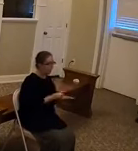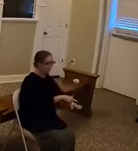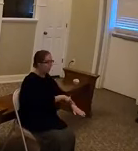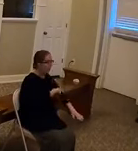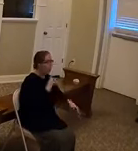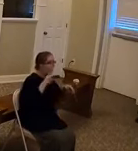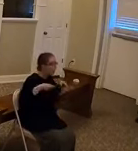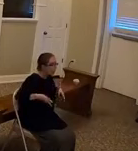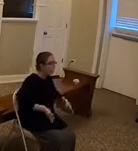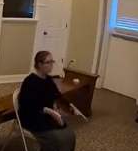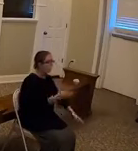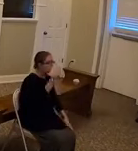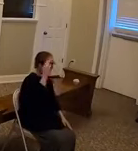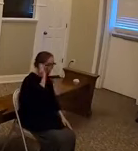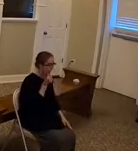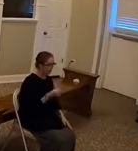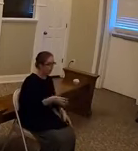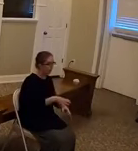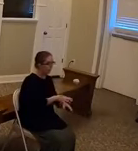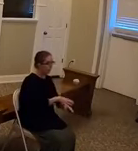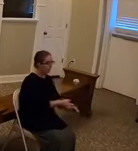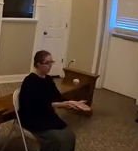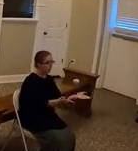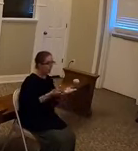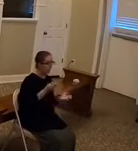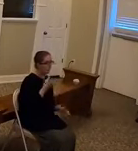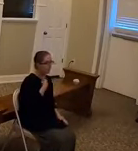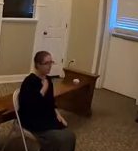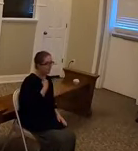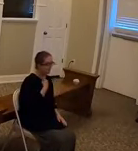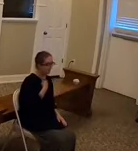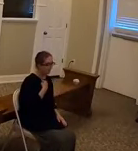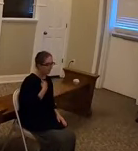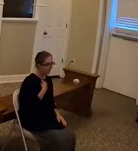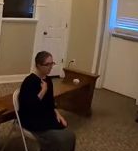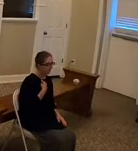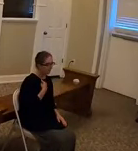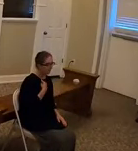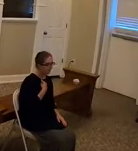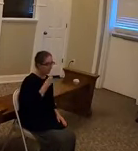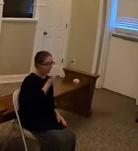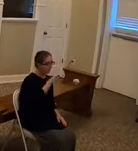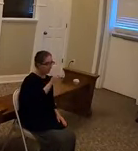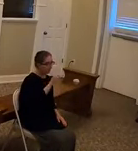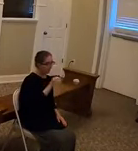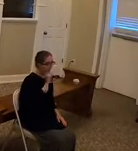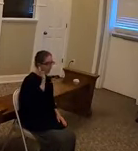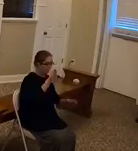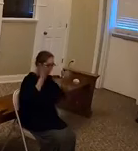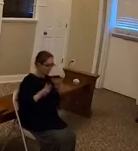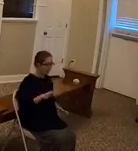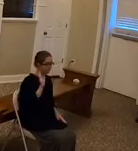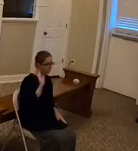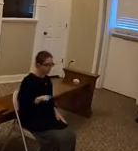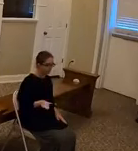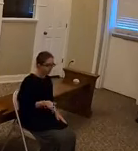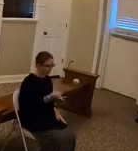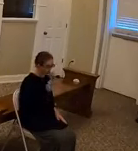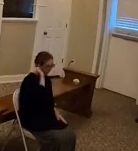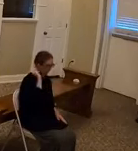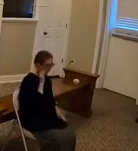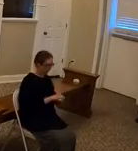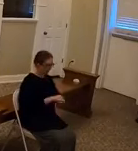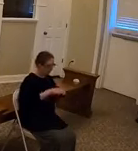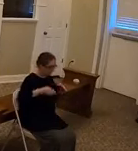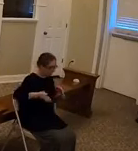long ways. I know where he brought me from. Hallelujah. Amen. I was a spoiled preacher's kid, and I was on the